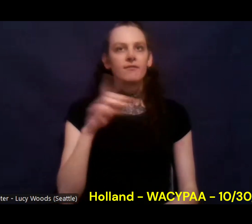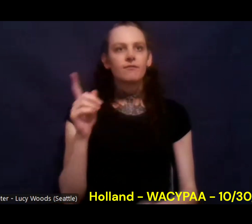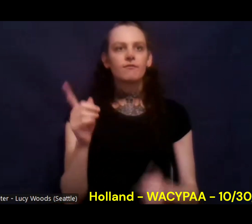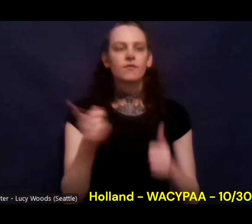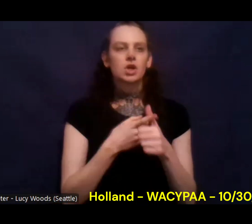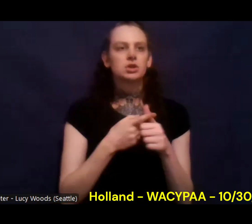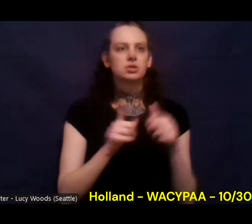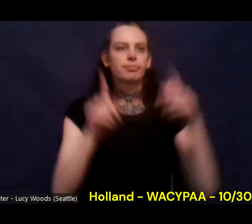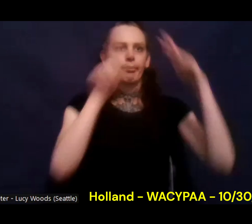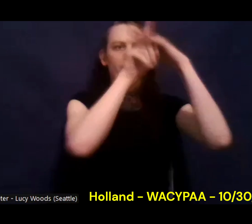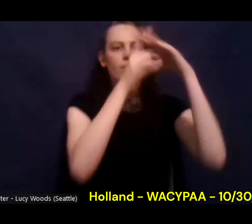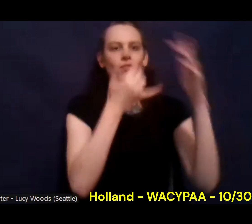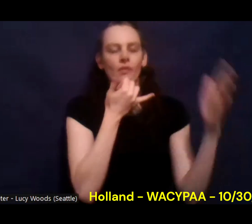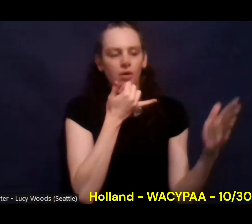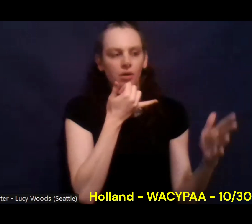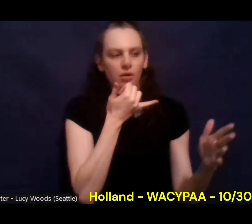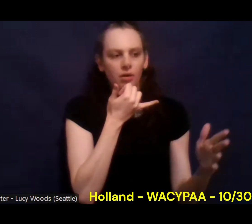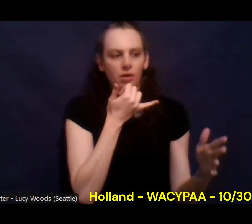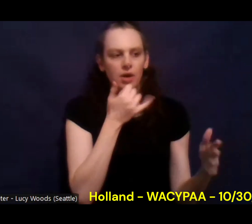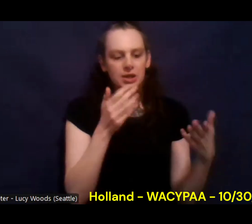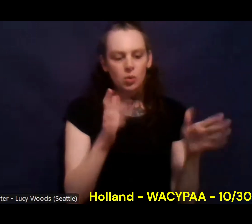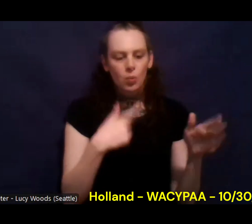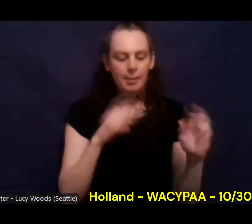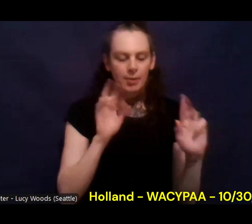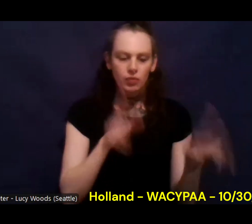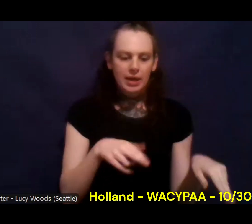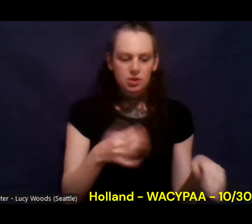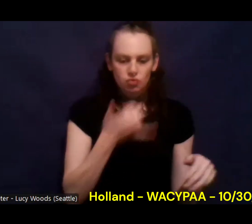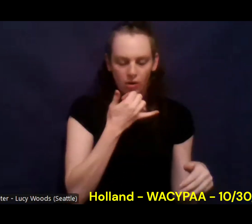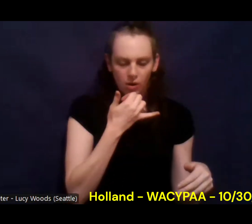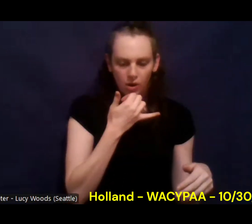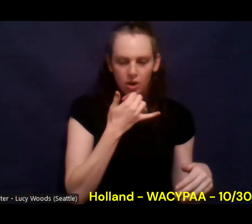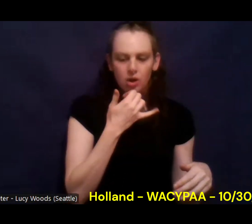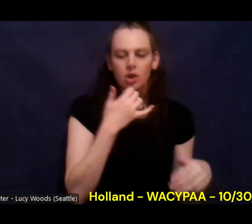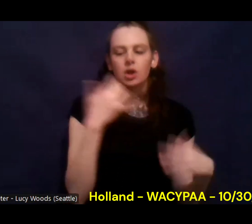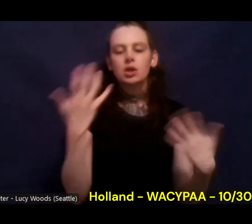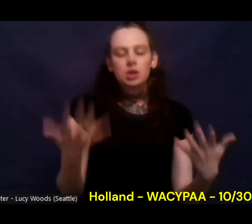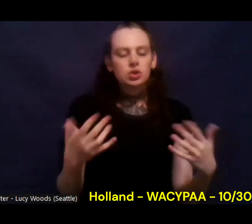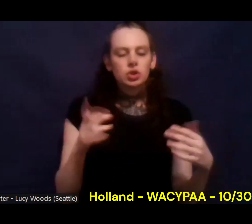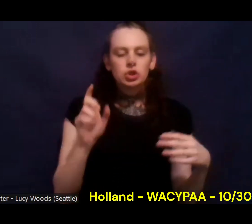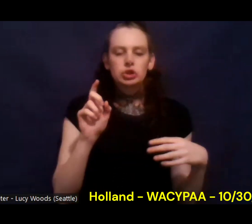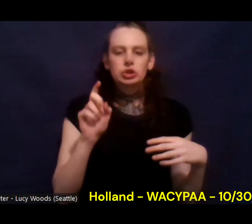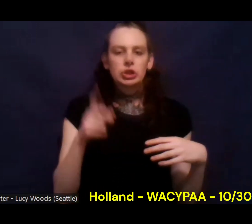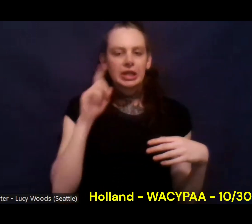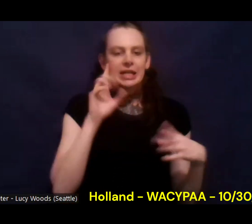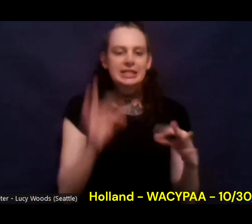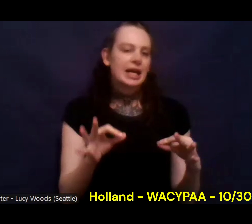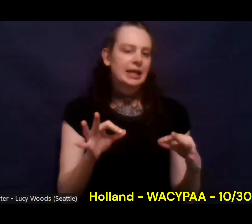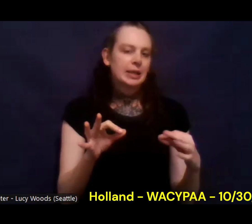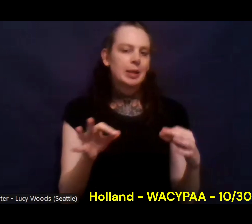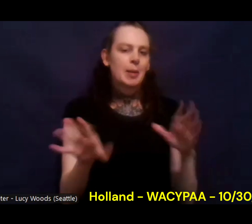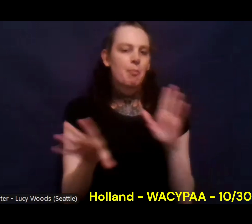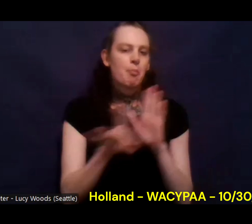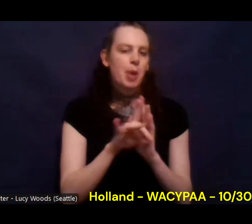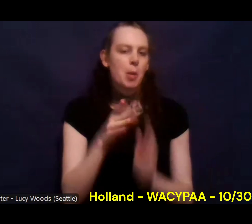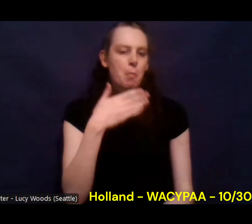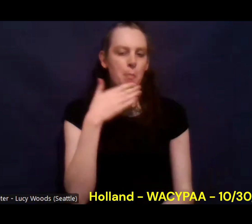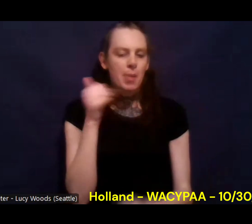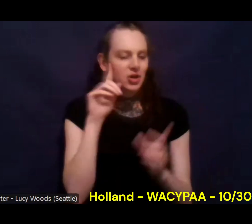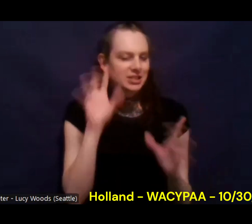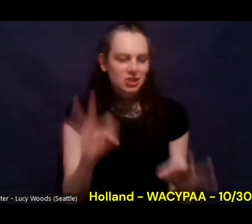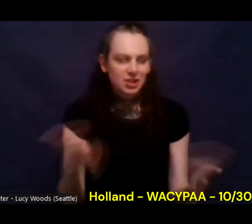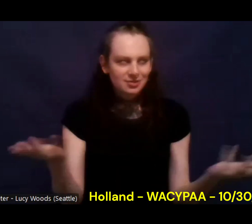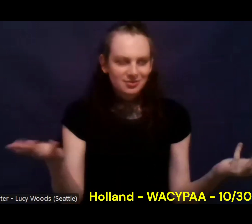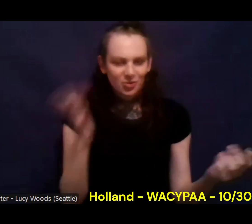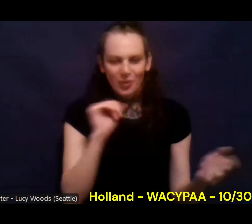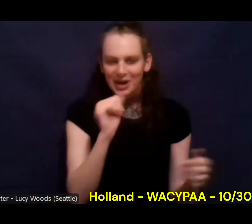I'm wrong and the way you're about to react is wrong. So like why don't you behave better? Like why don't you just be better? And like